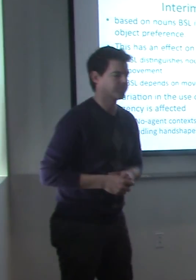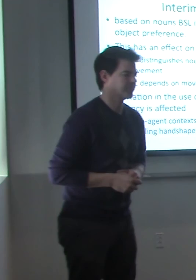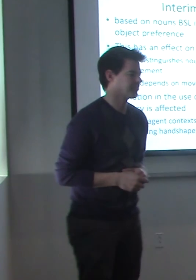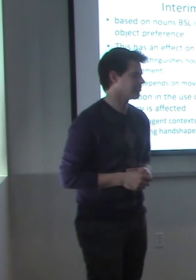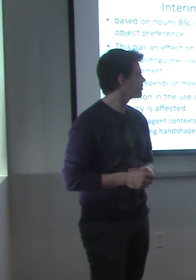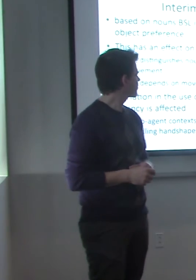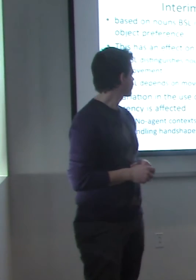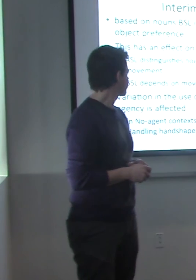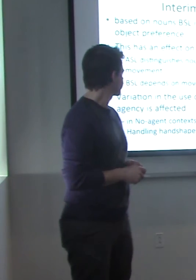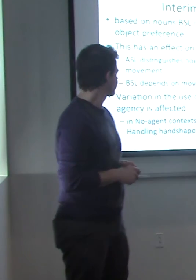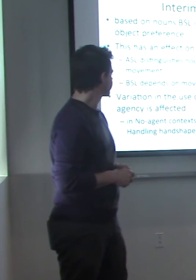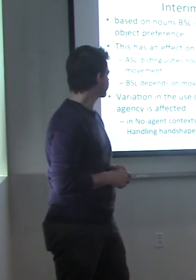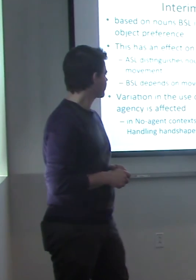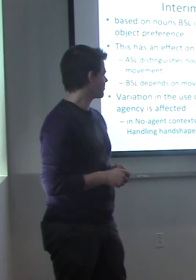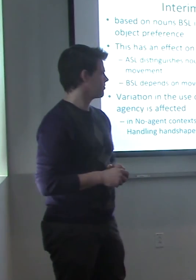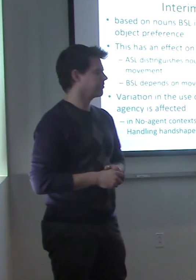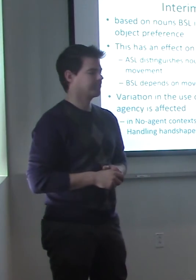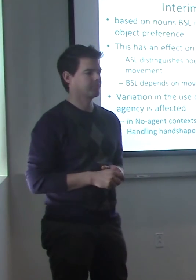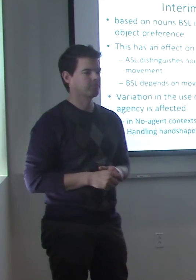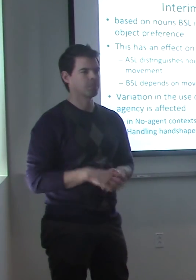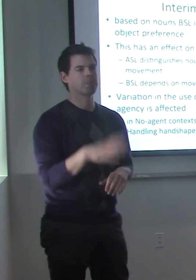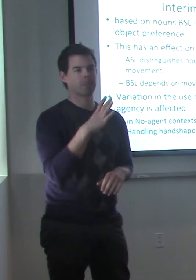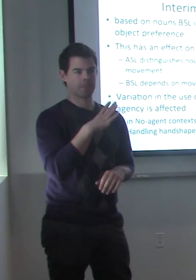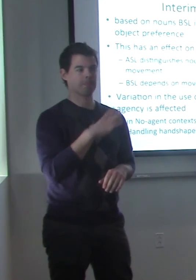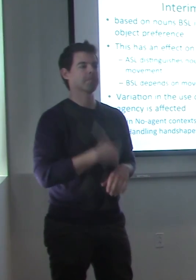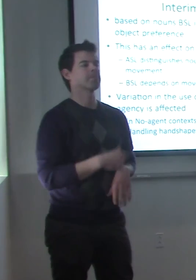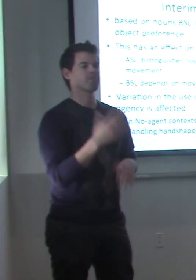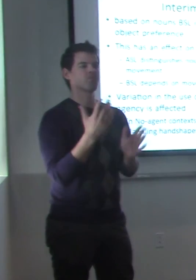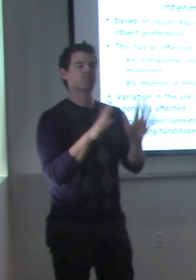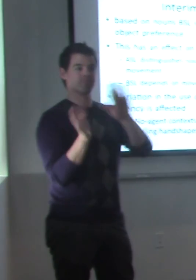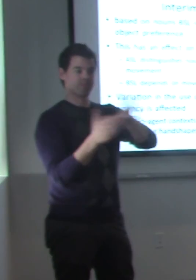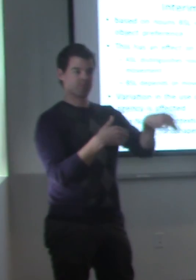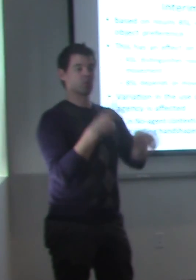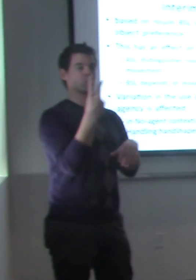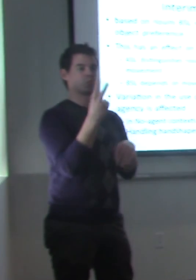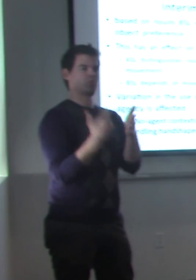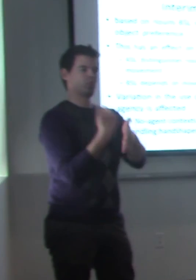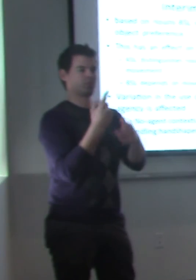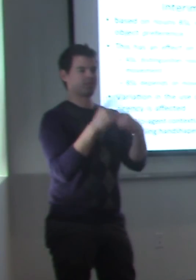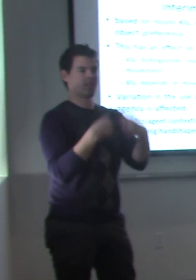So now let's take a look at two sign languages we don't know very much about